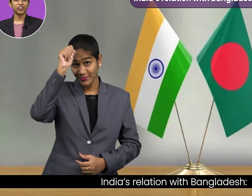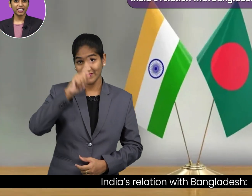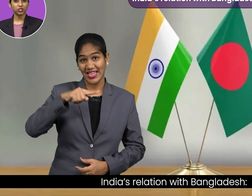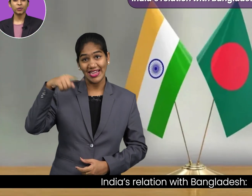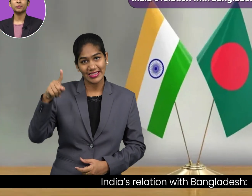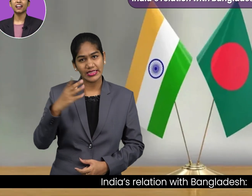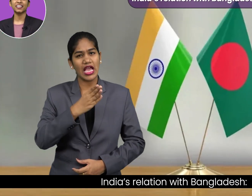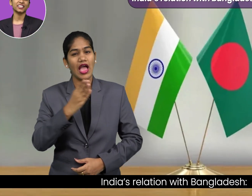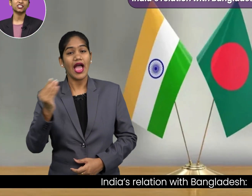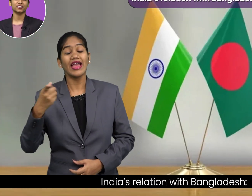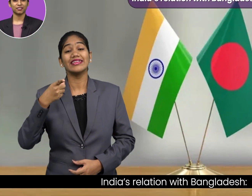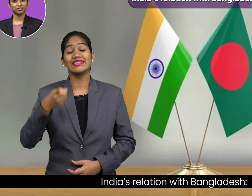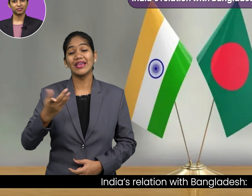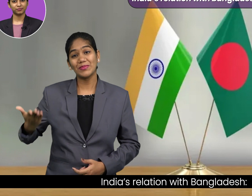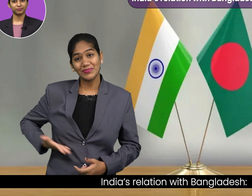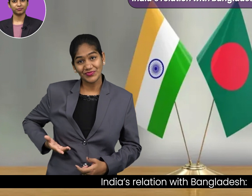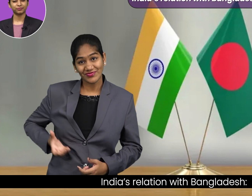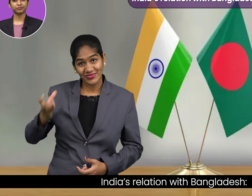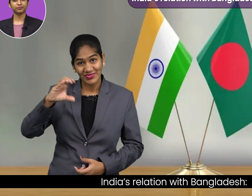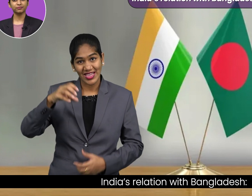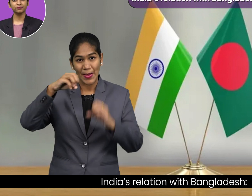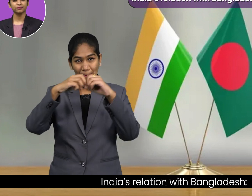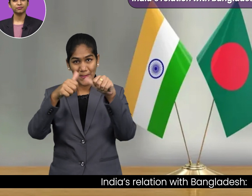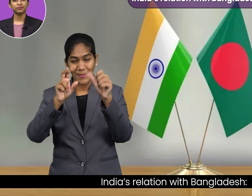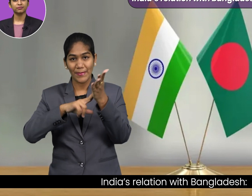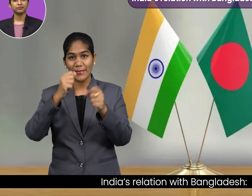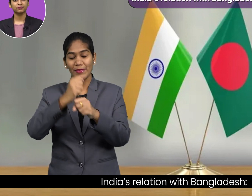India's relation with Bangladesh.